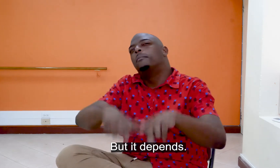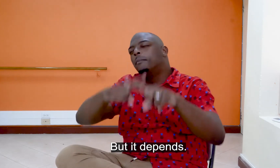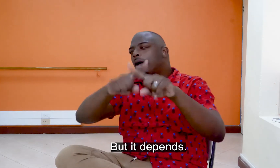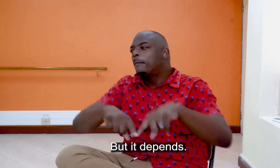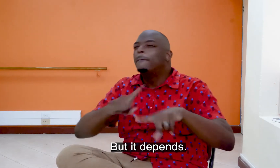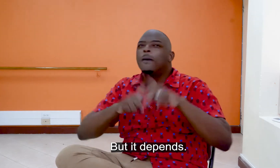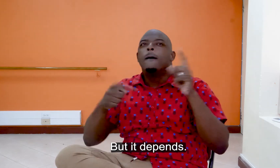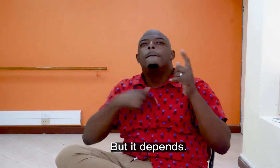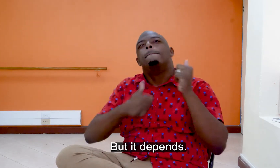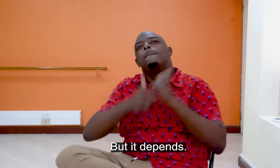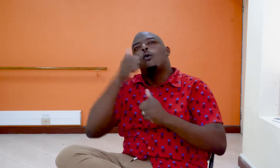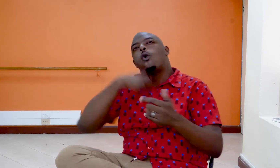it depends.